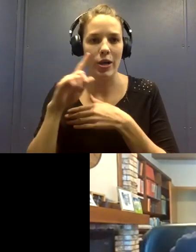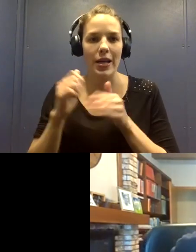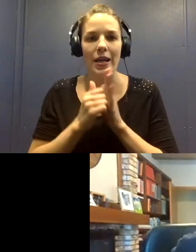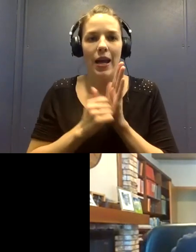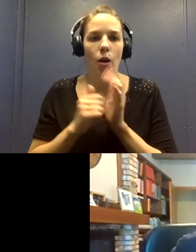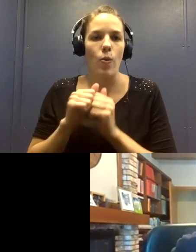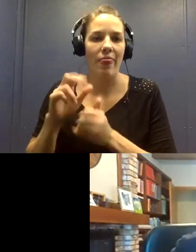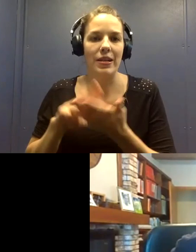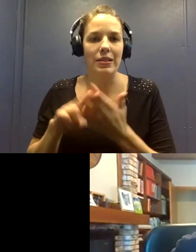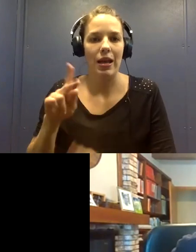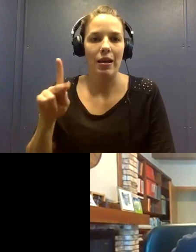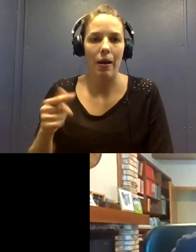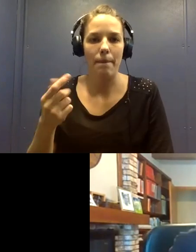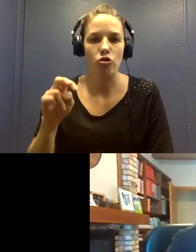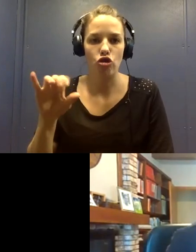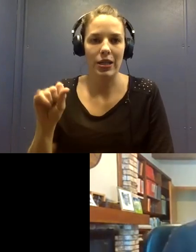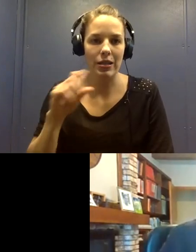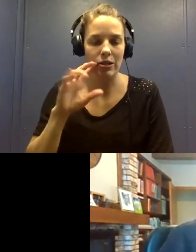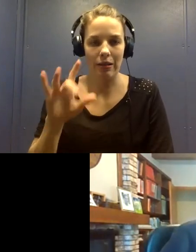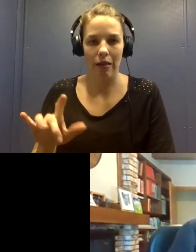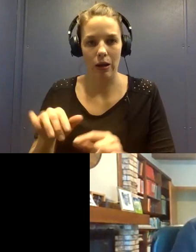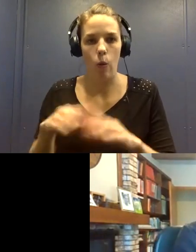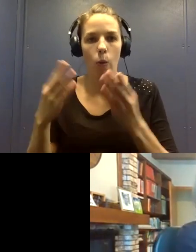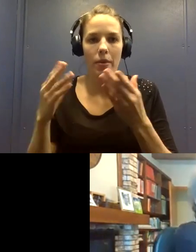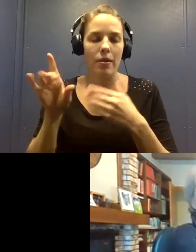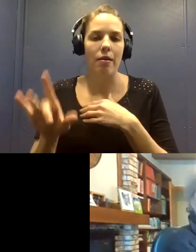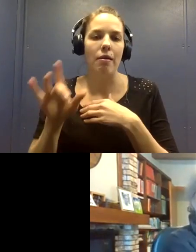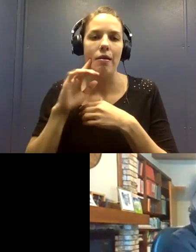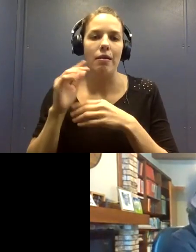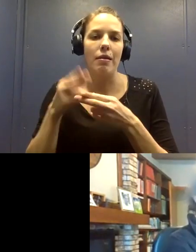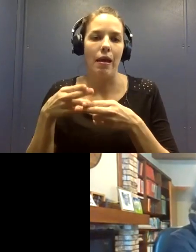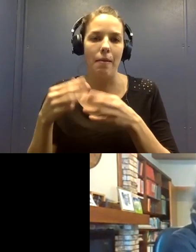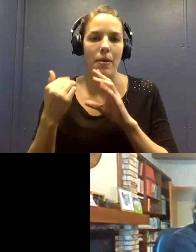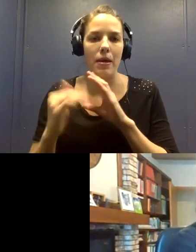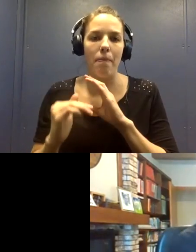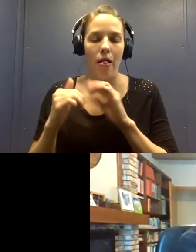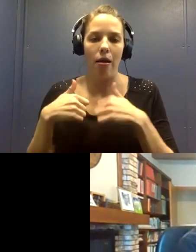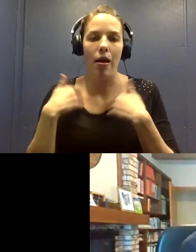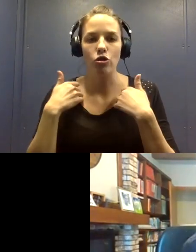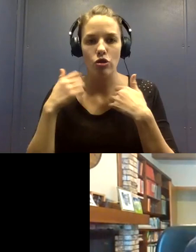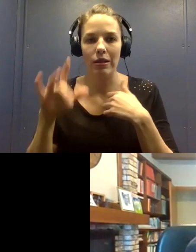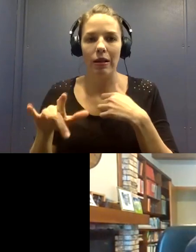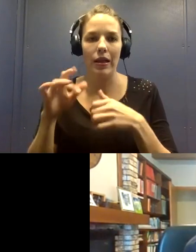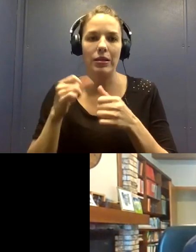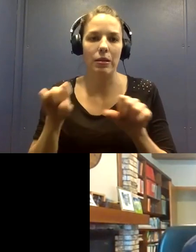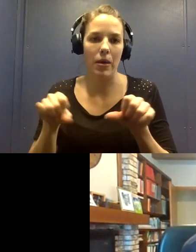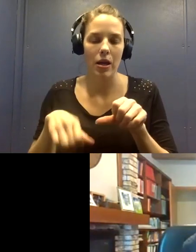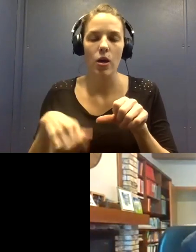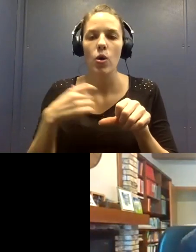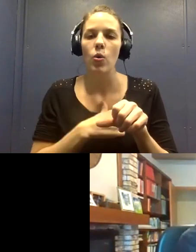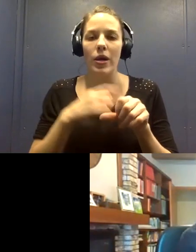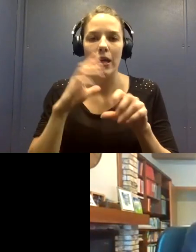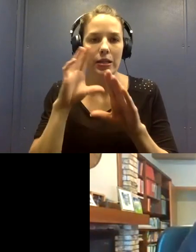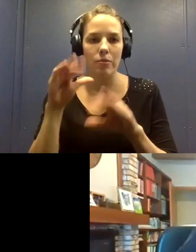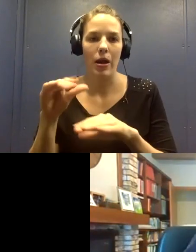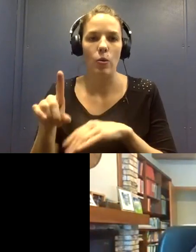Genius. Just click a slot that's open and put your name and email address and click Submit. We do expect